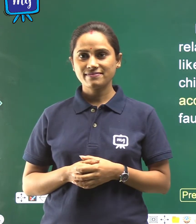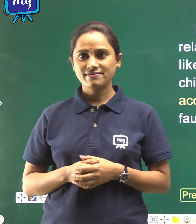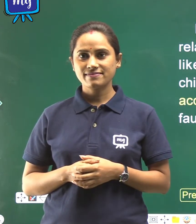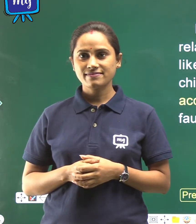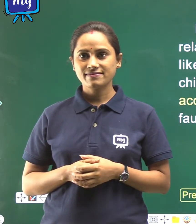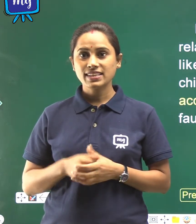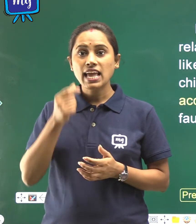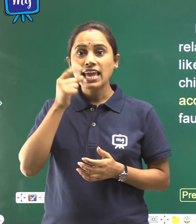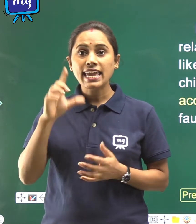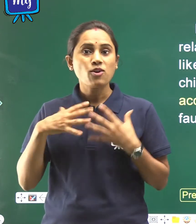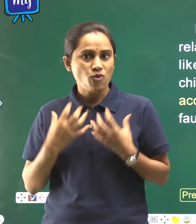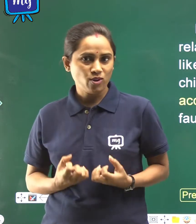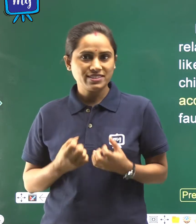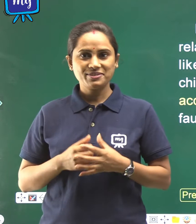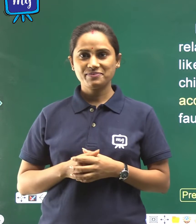He wants